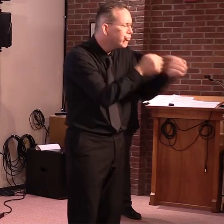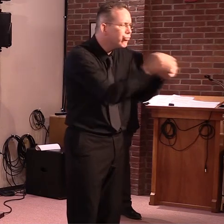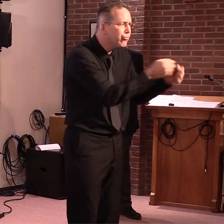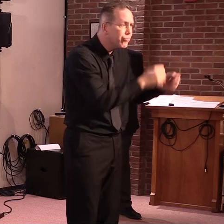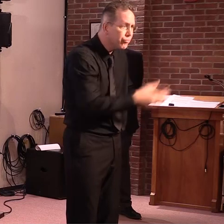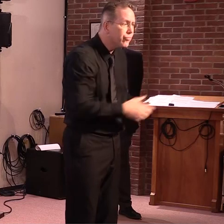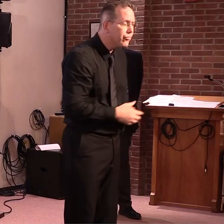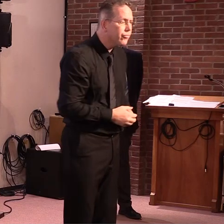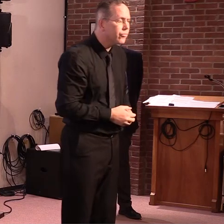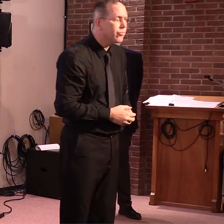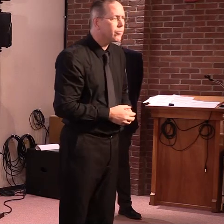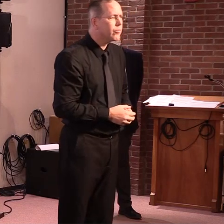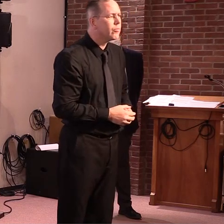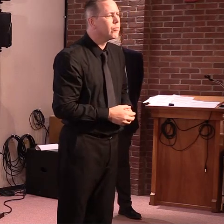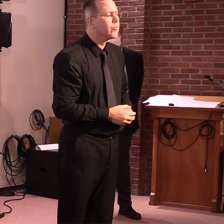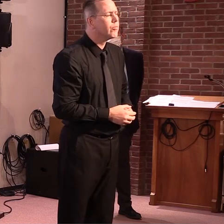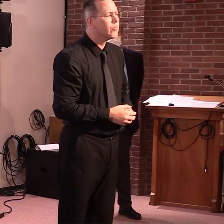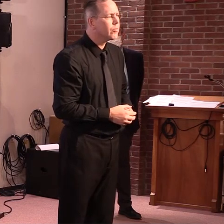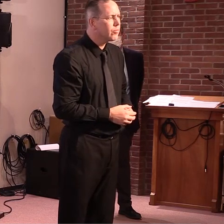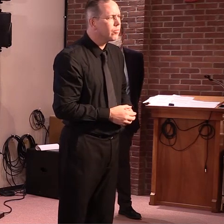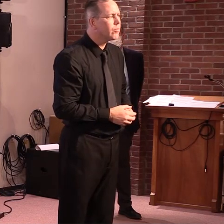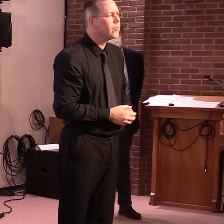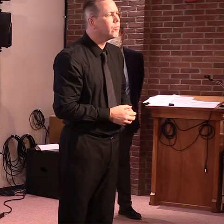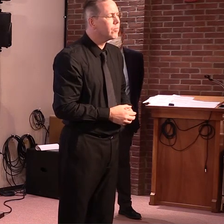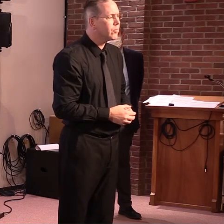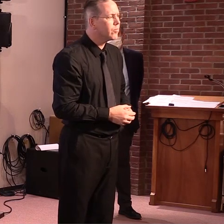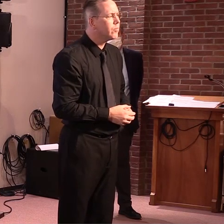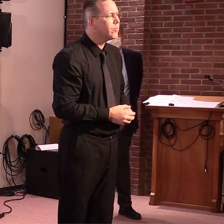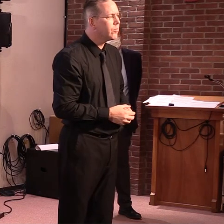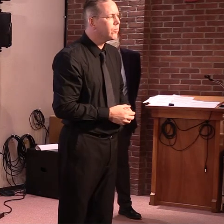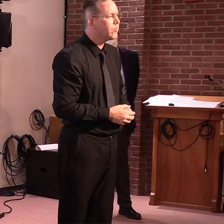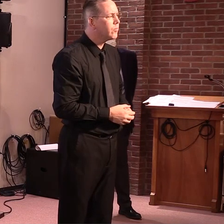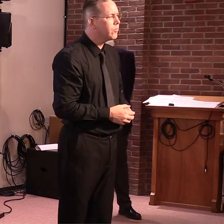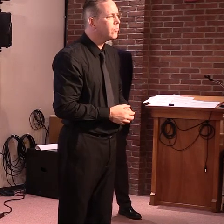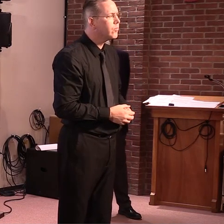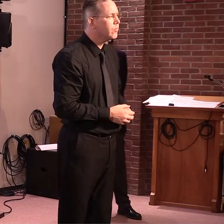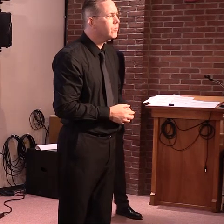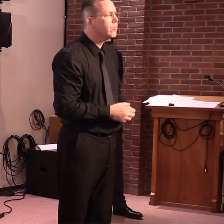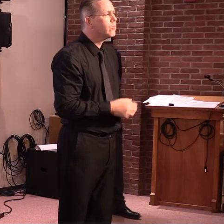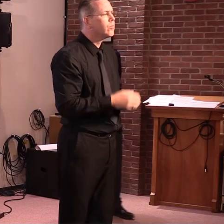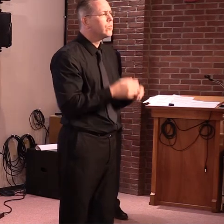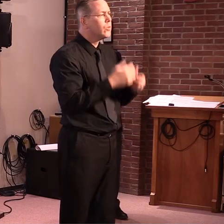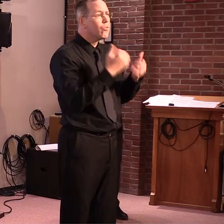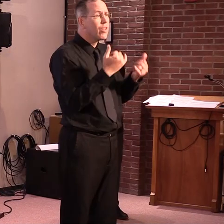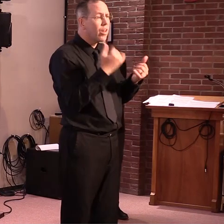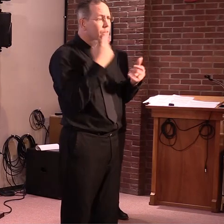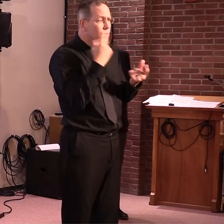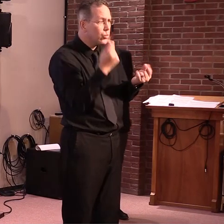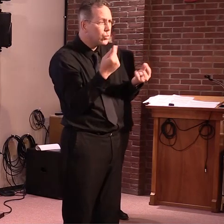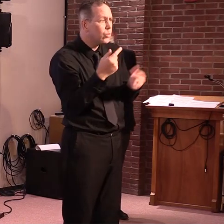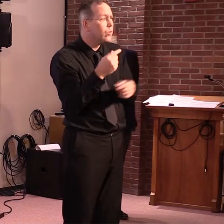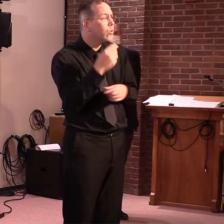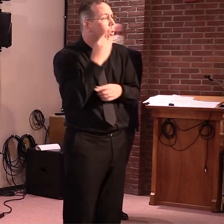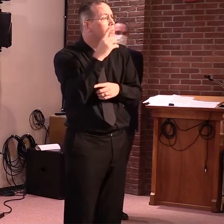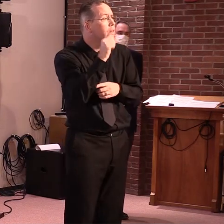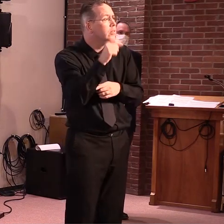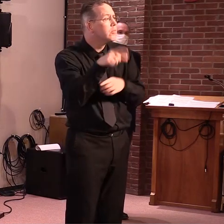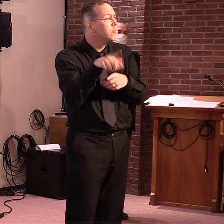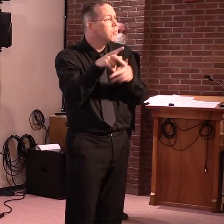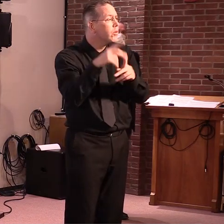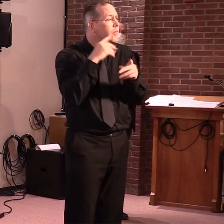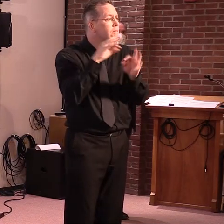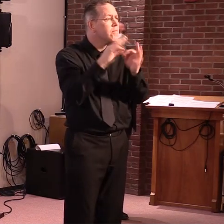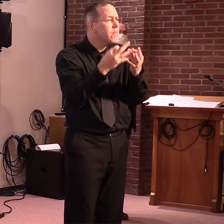family temporary rental assistance 1 year to bridge to public housing voucher. That's about